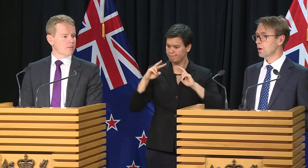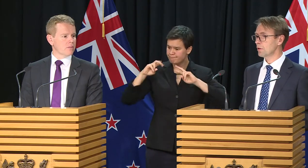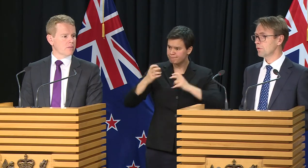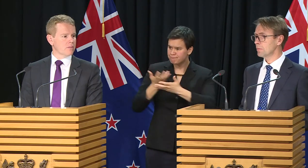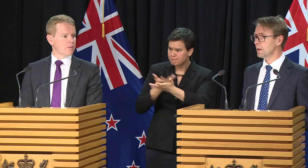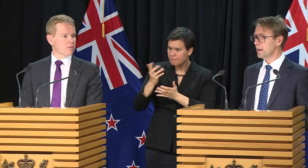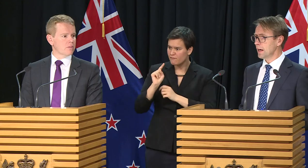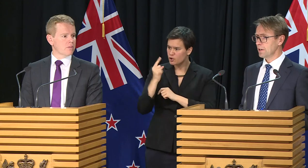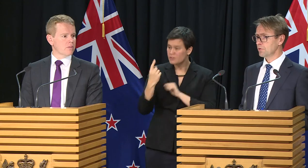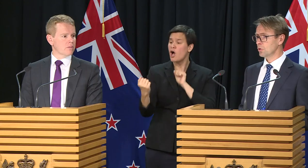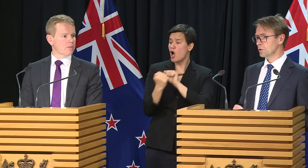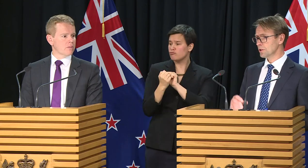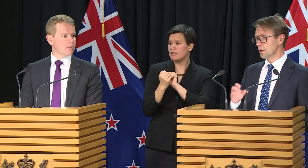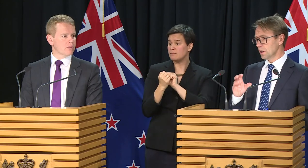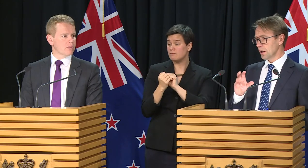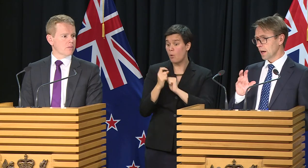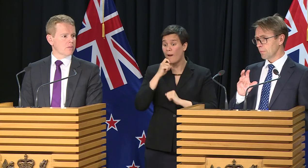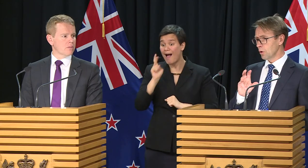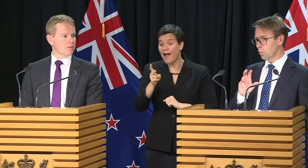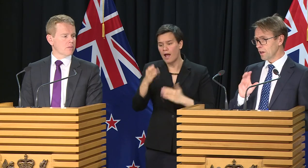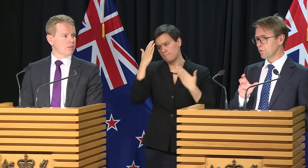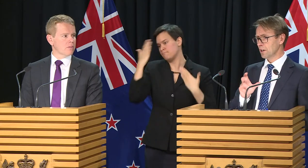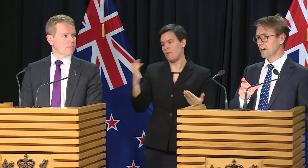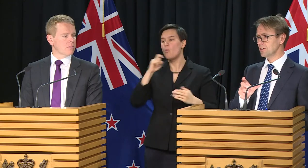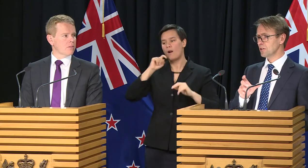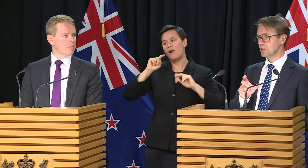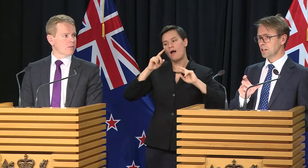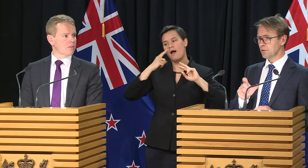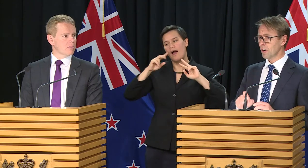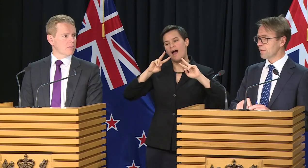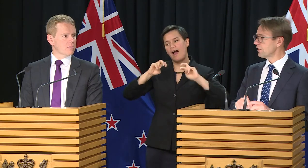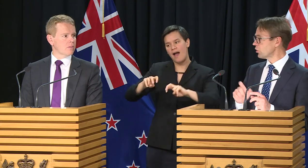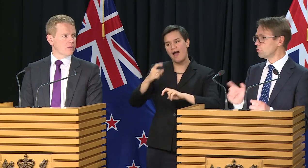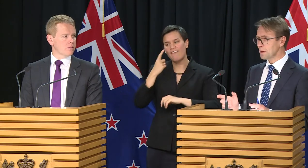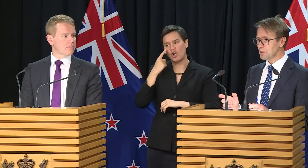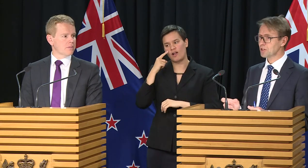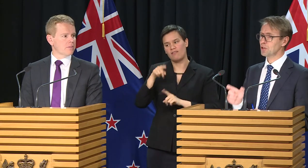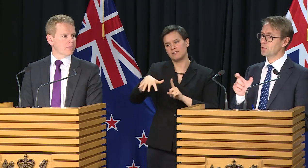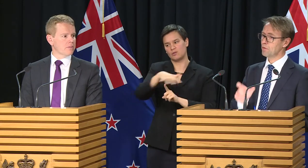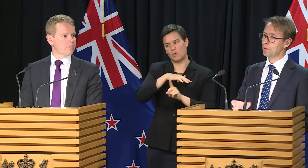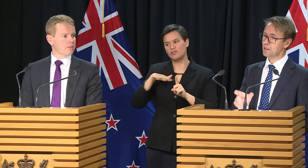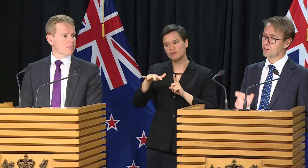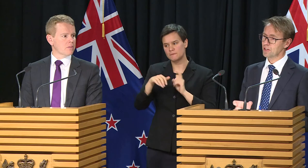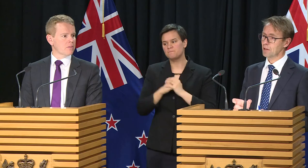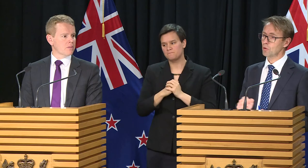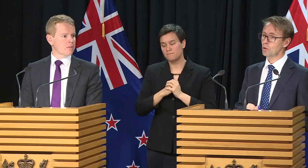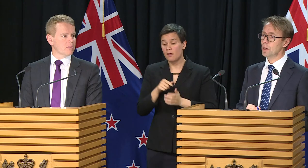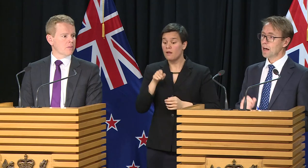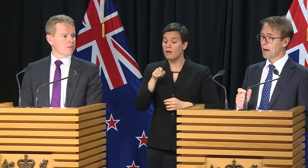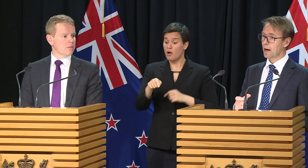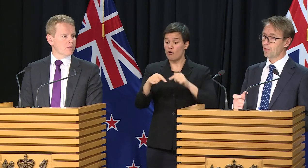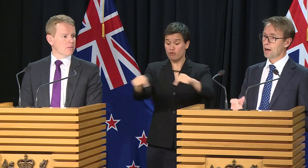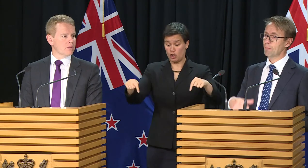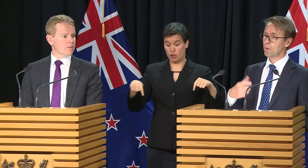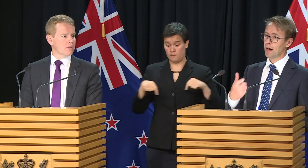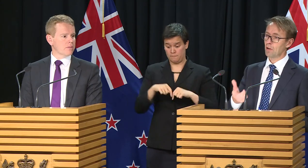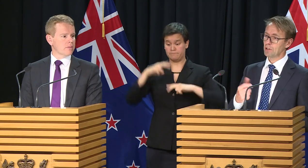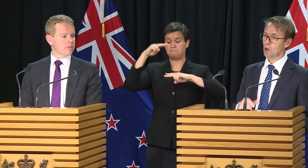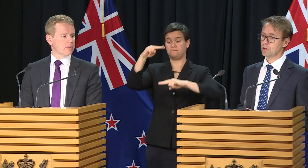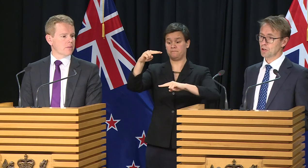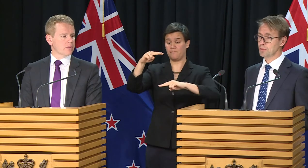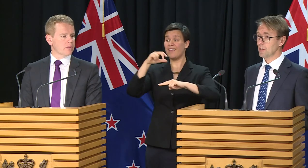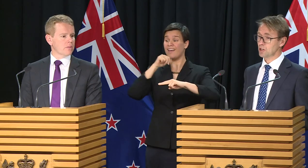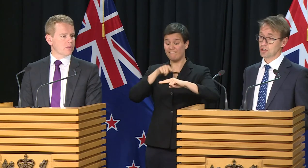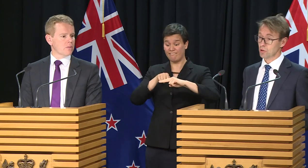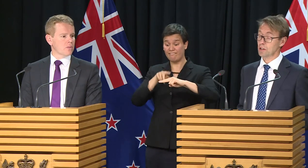is required of them. And of course, whenever a case is identified, then the crew members who have been in the same room are